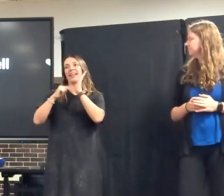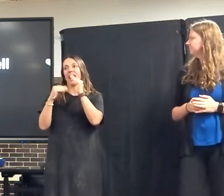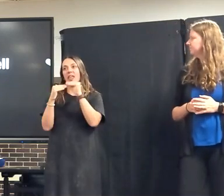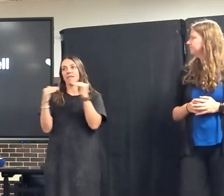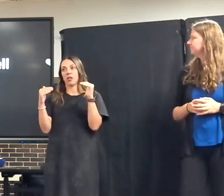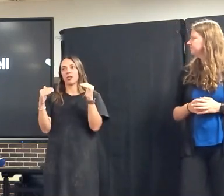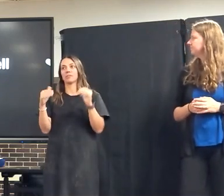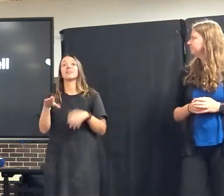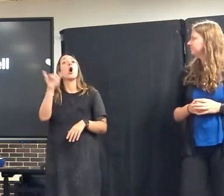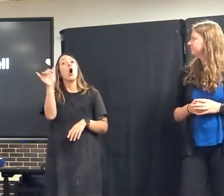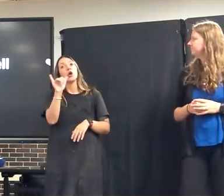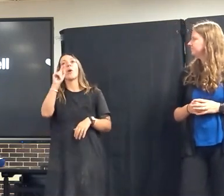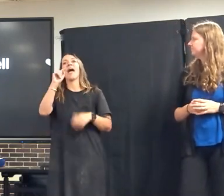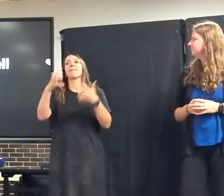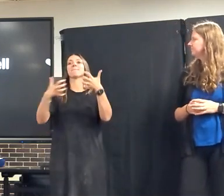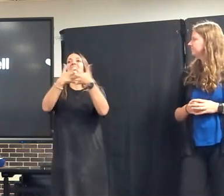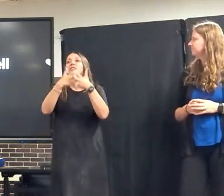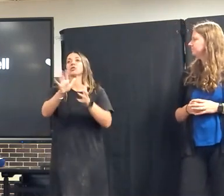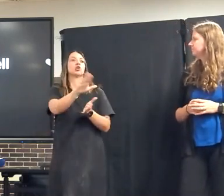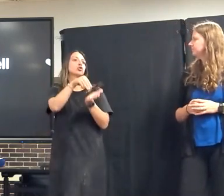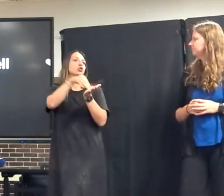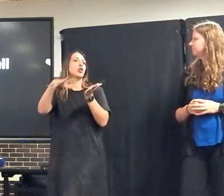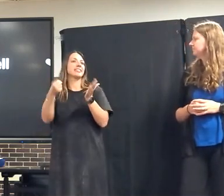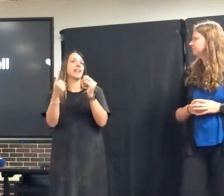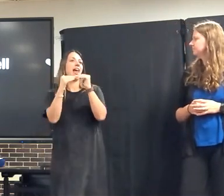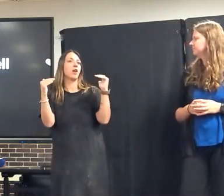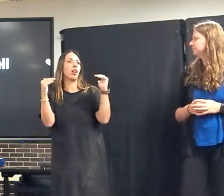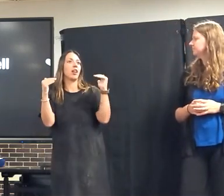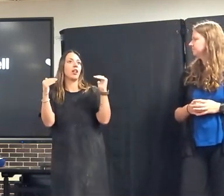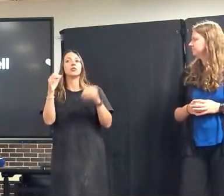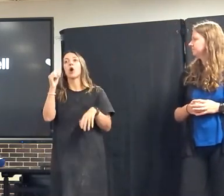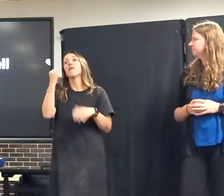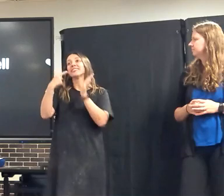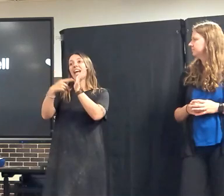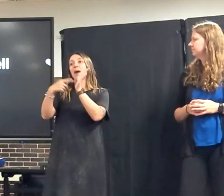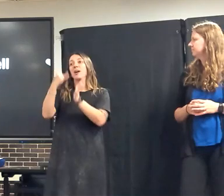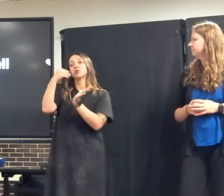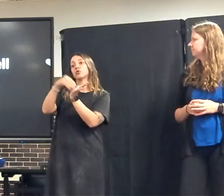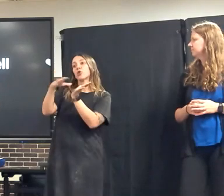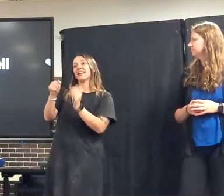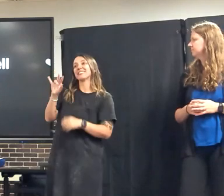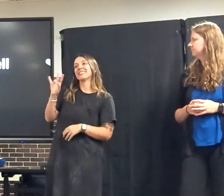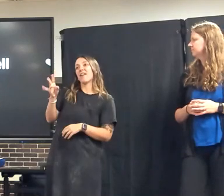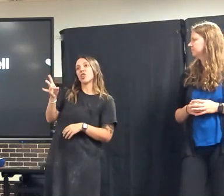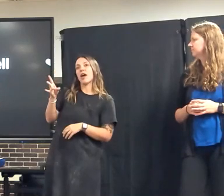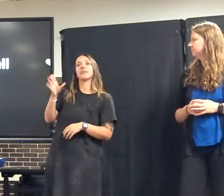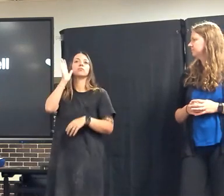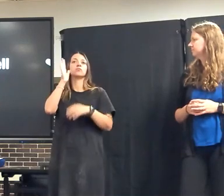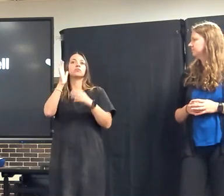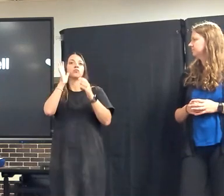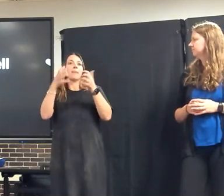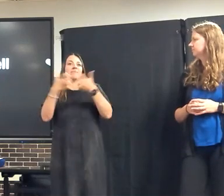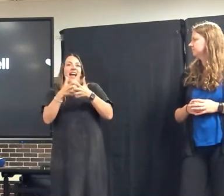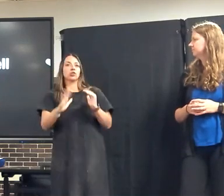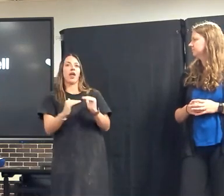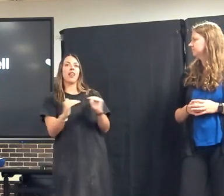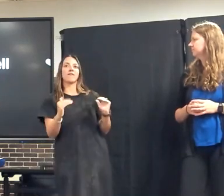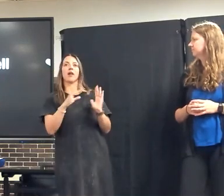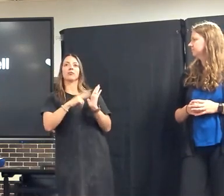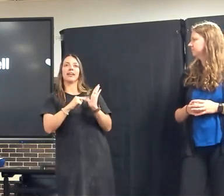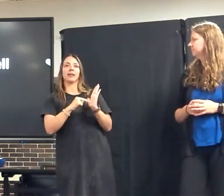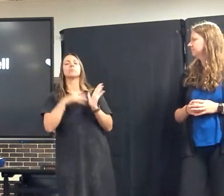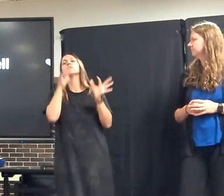excellent tool for our assessment so we can know what grading or what reading level they're on. And so, for example, if a student is in 7th grade,